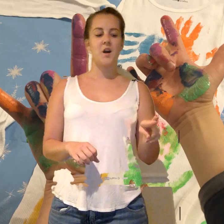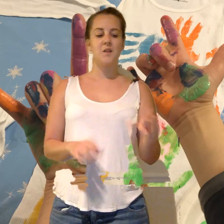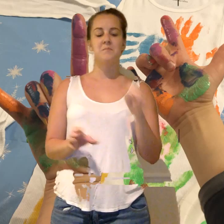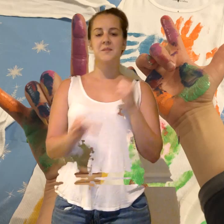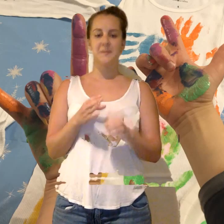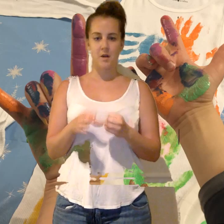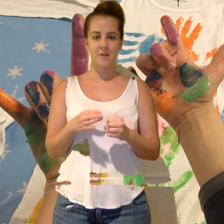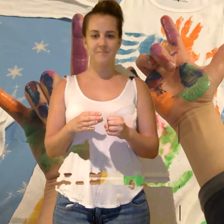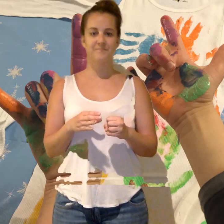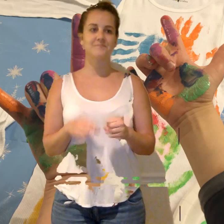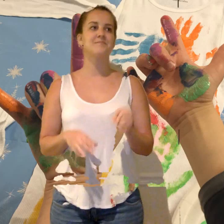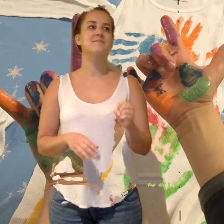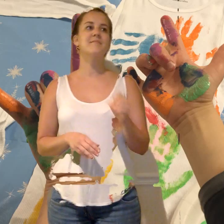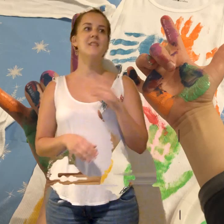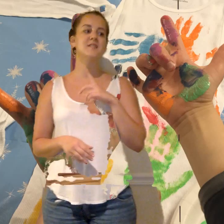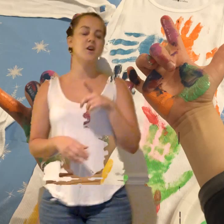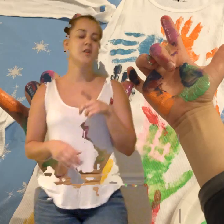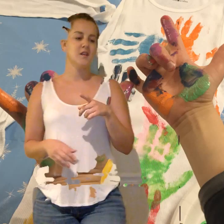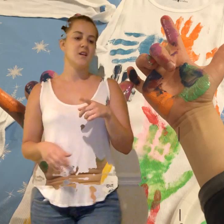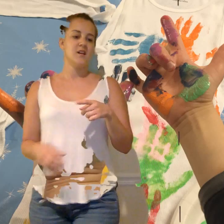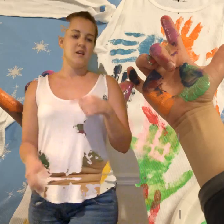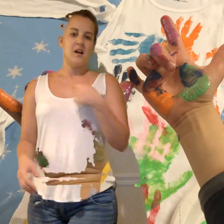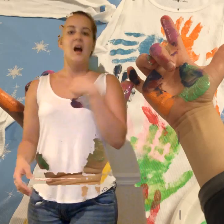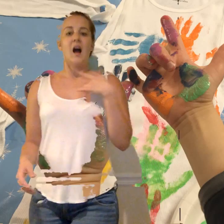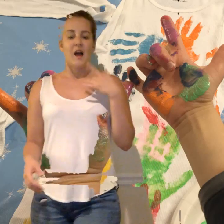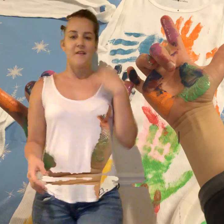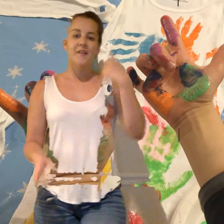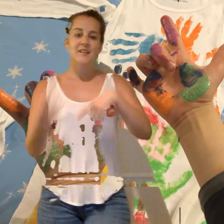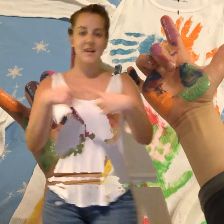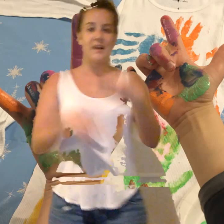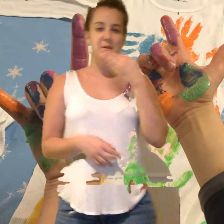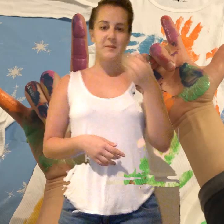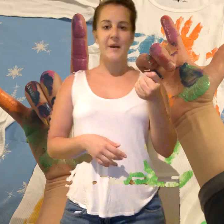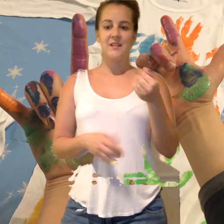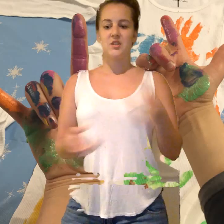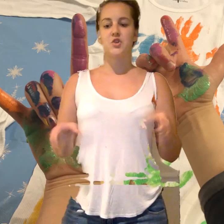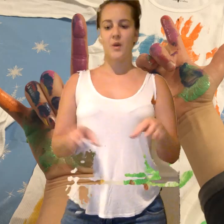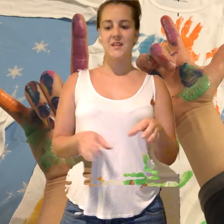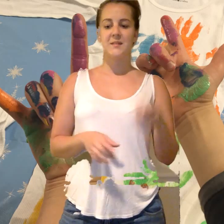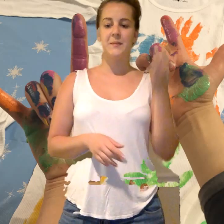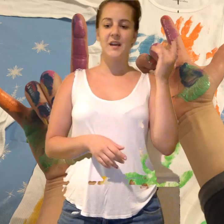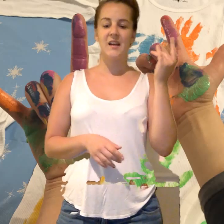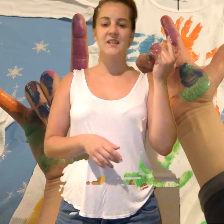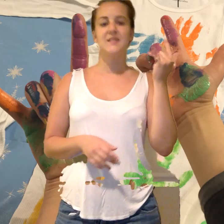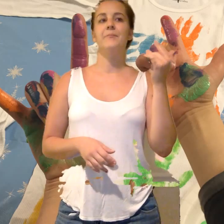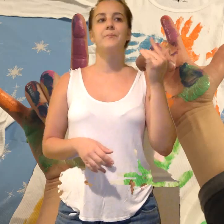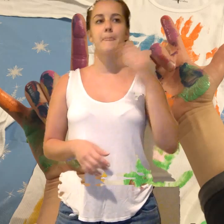or SimCom. So I felt like signing was the best choice because